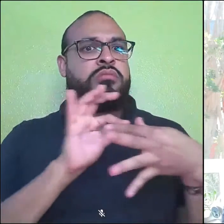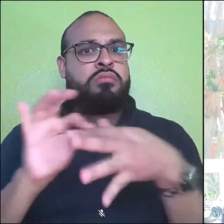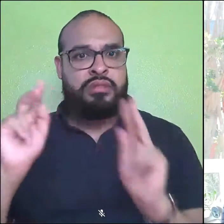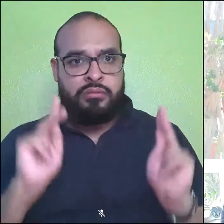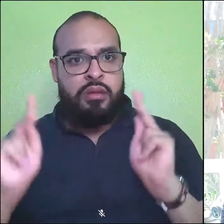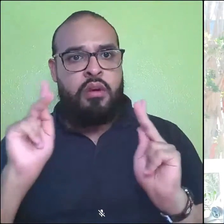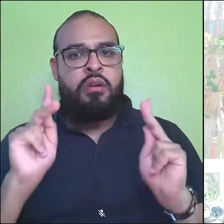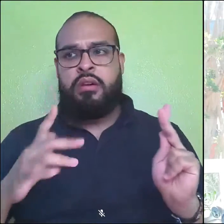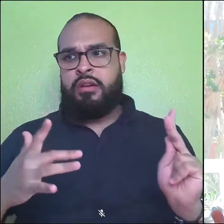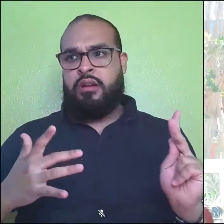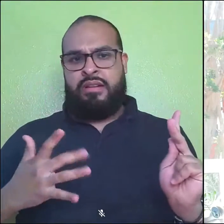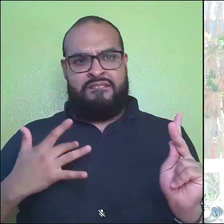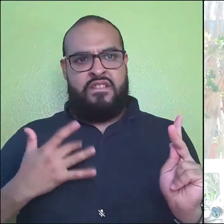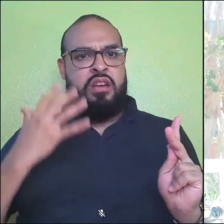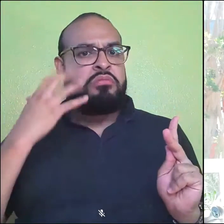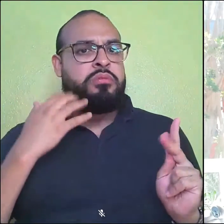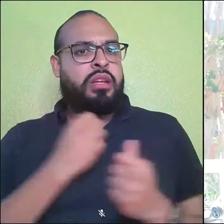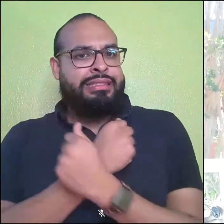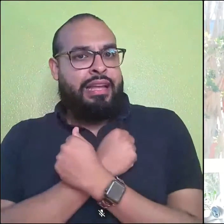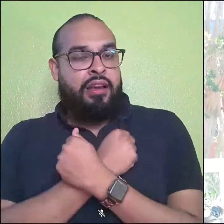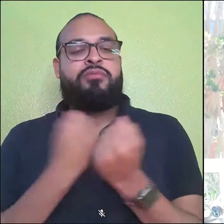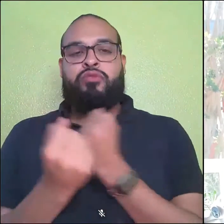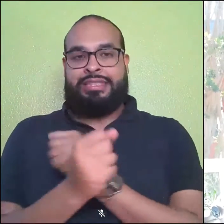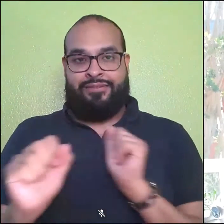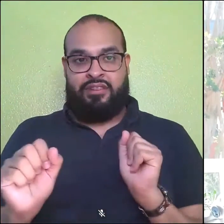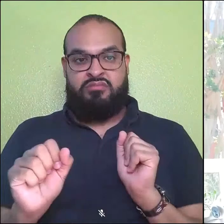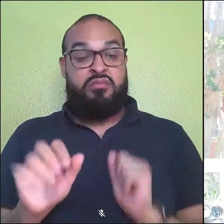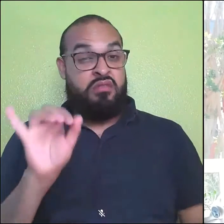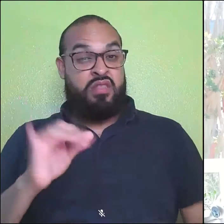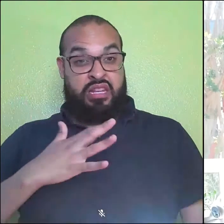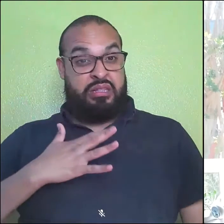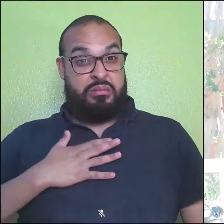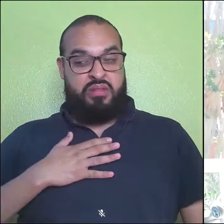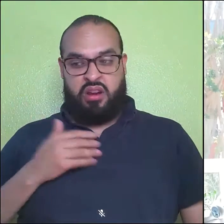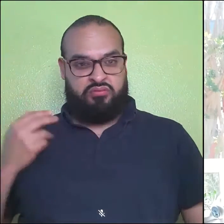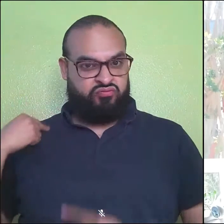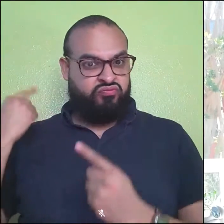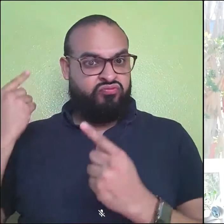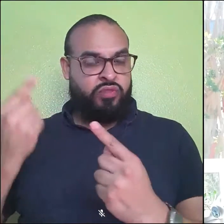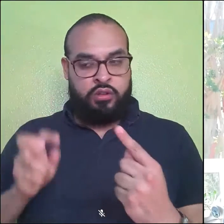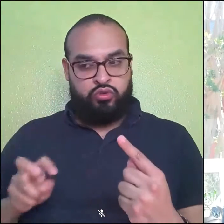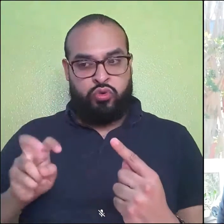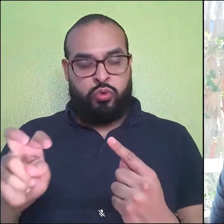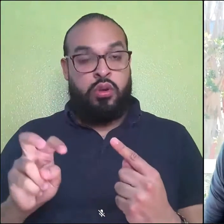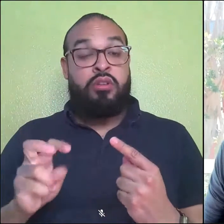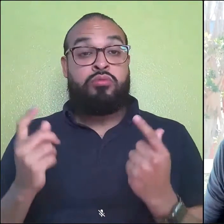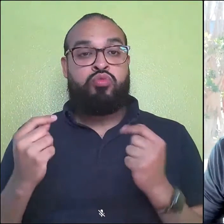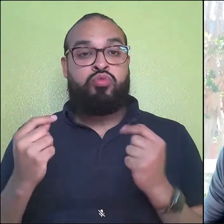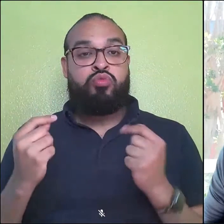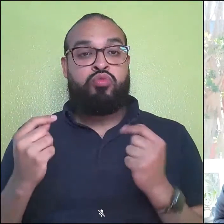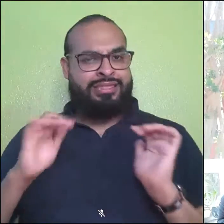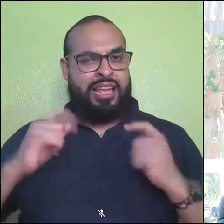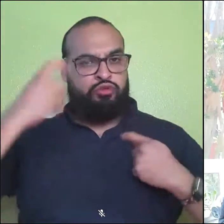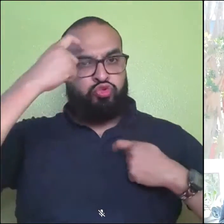safety. And so this has been my journey, is addressing this trauma that I've experienced in my